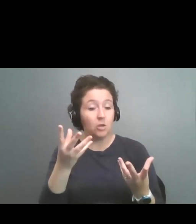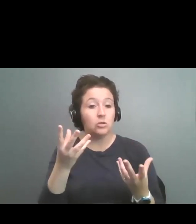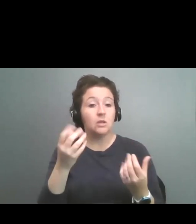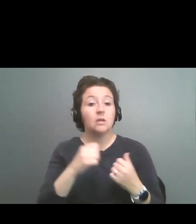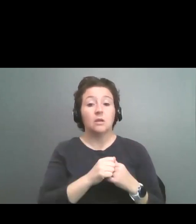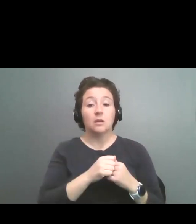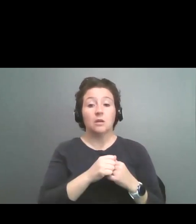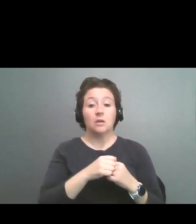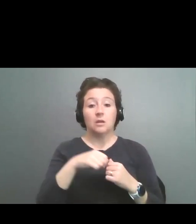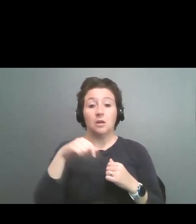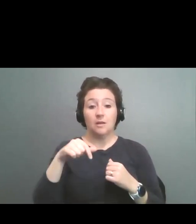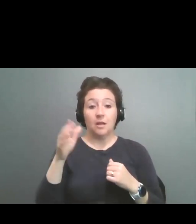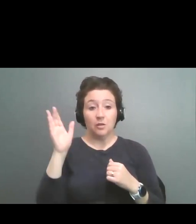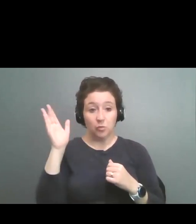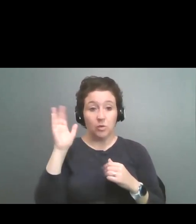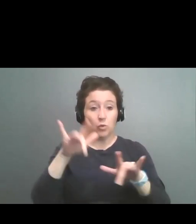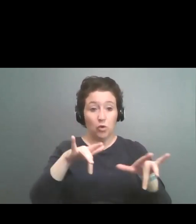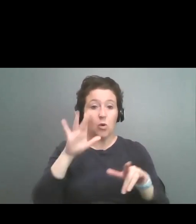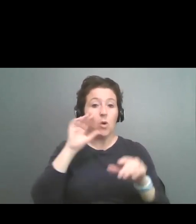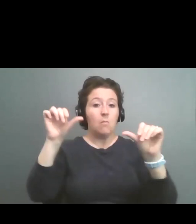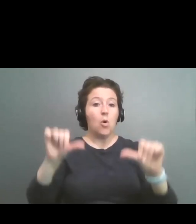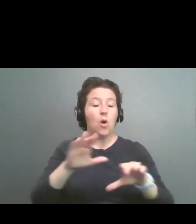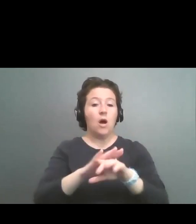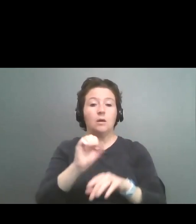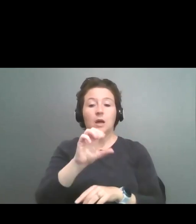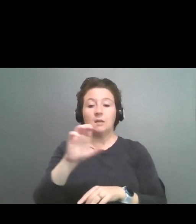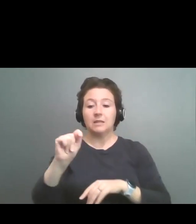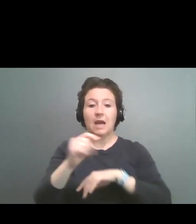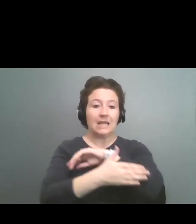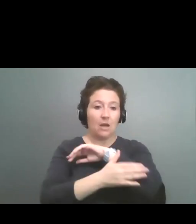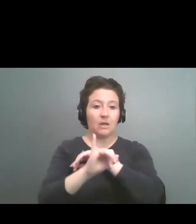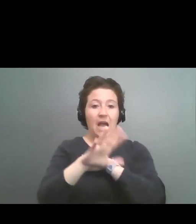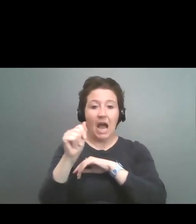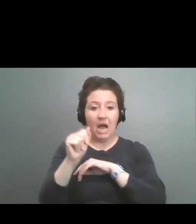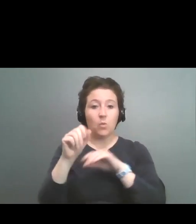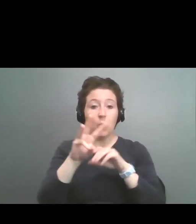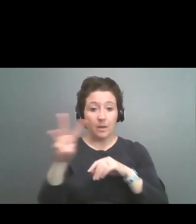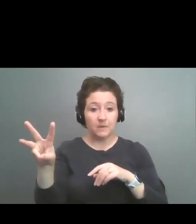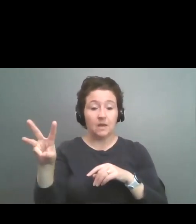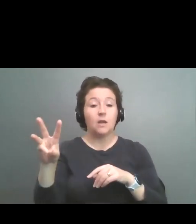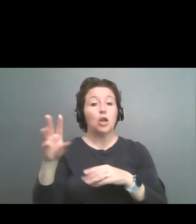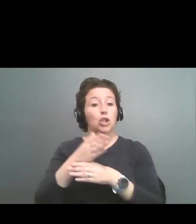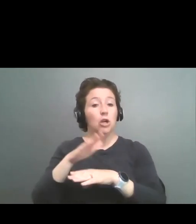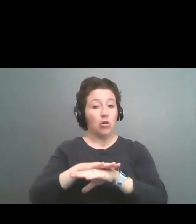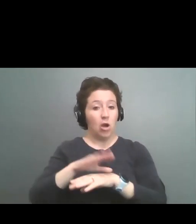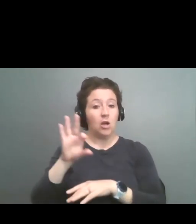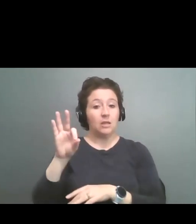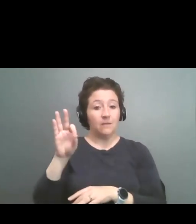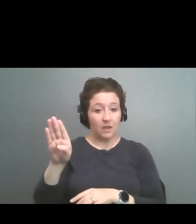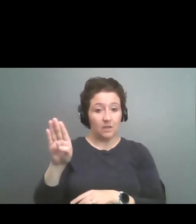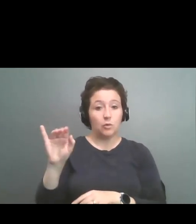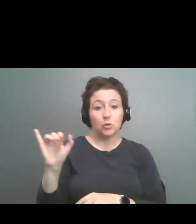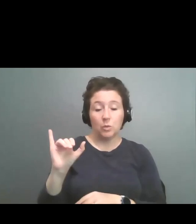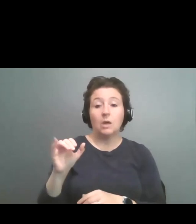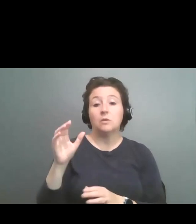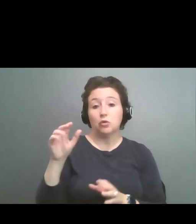This briefing is being recorded. It will be posted on the Scott County, Iowa website and then shared on both of our social media pages. So we encourage you